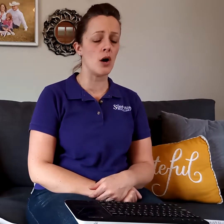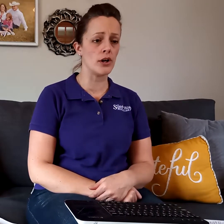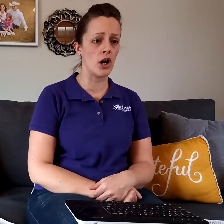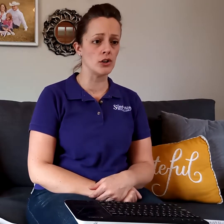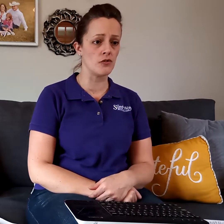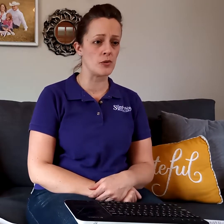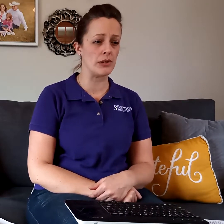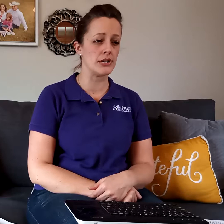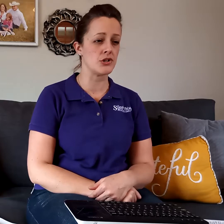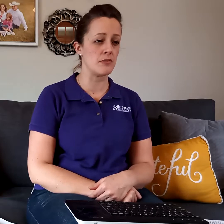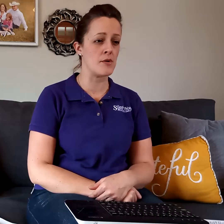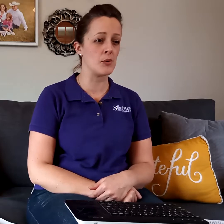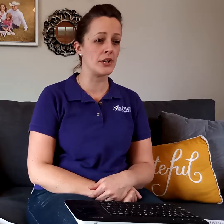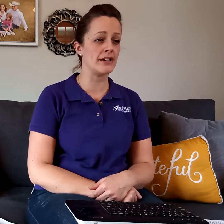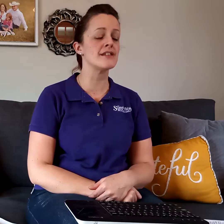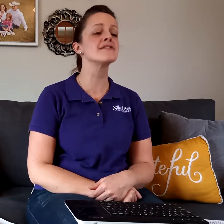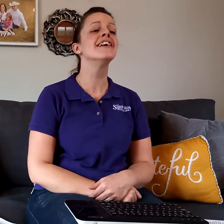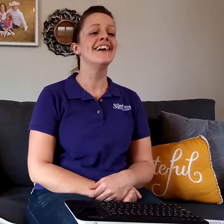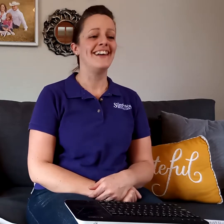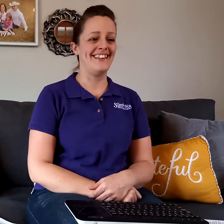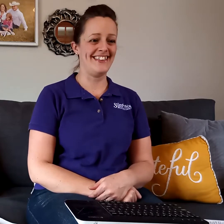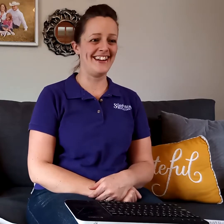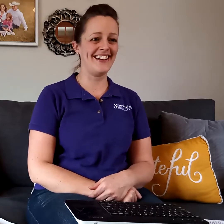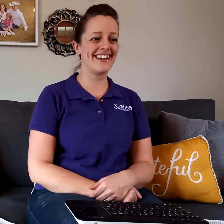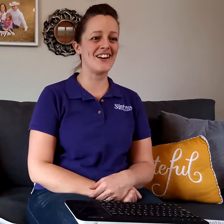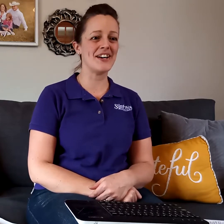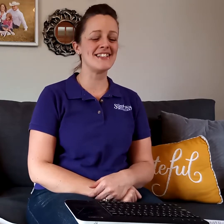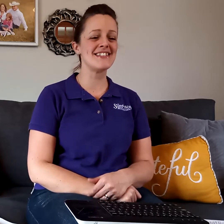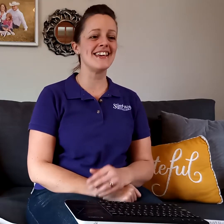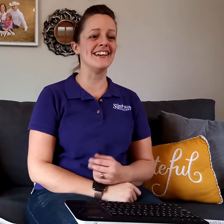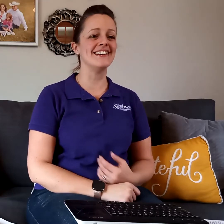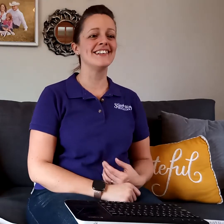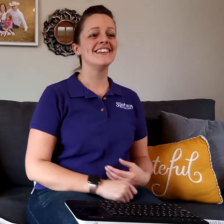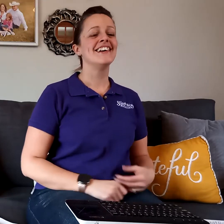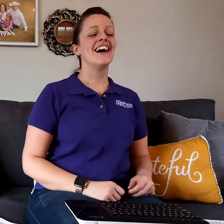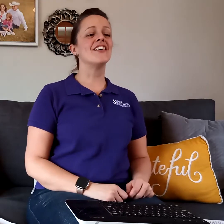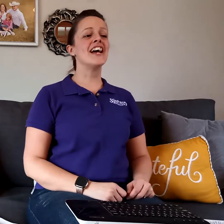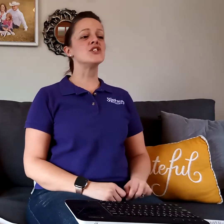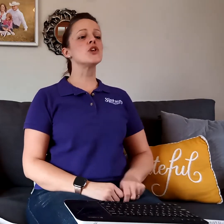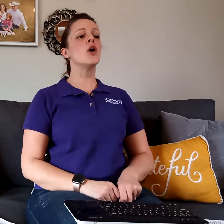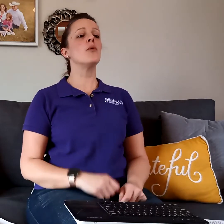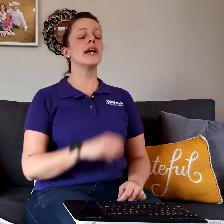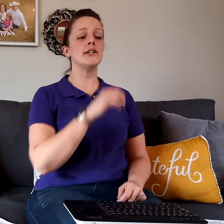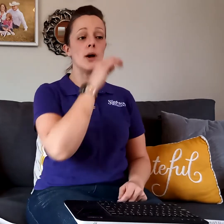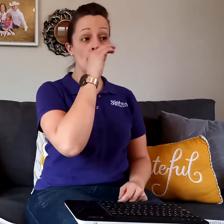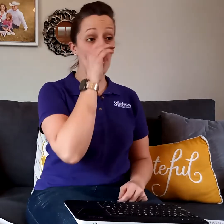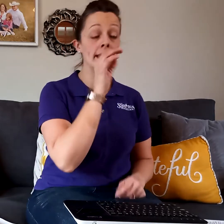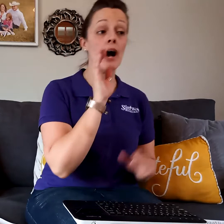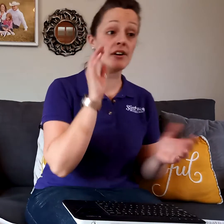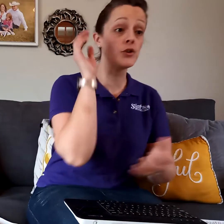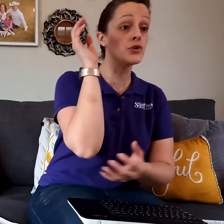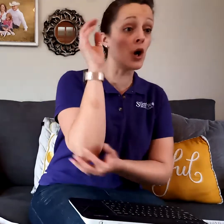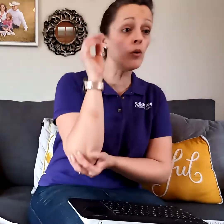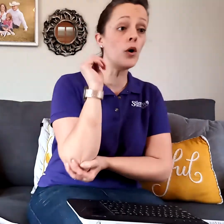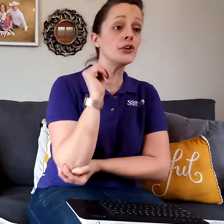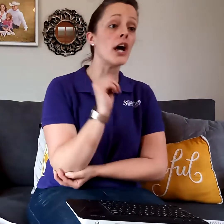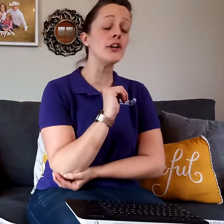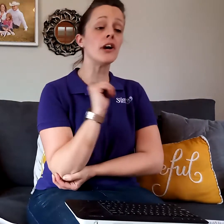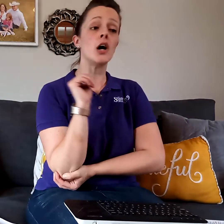all over the place. Do you remember what it is? There you go. I see it. All right, so now if you don't hold on to your elbow,